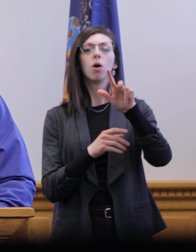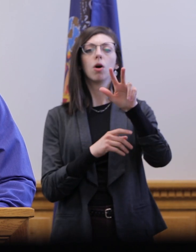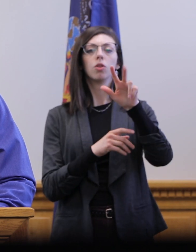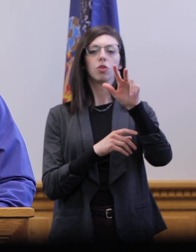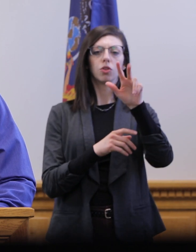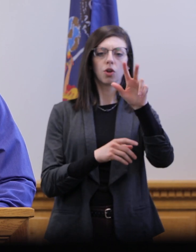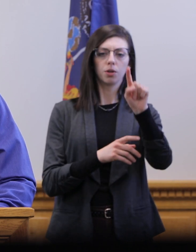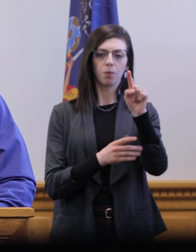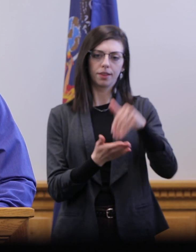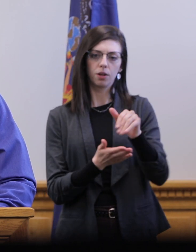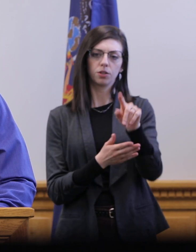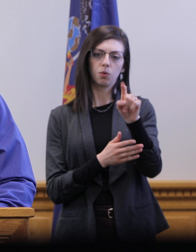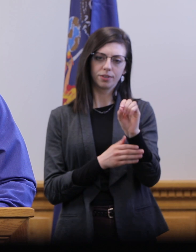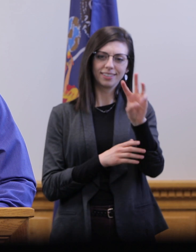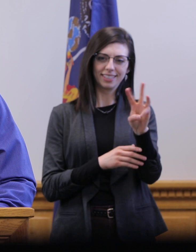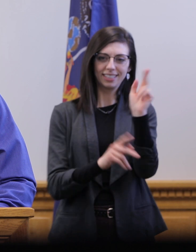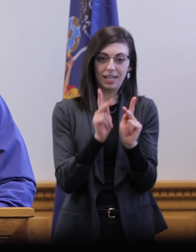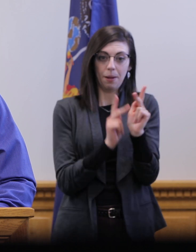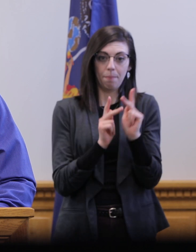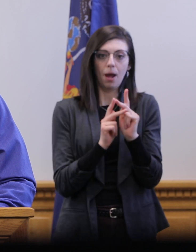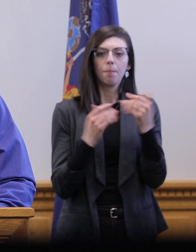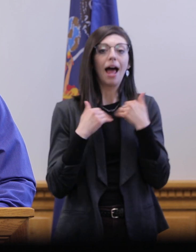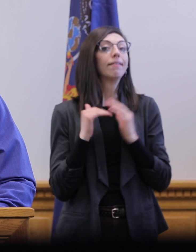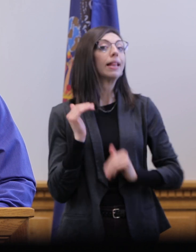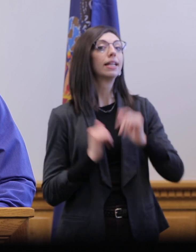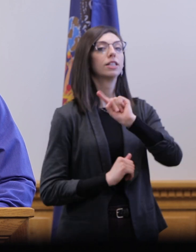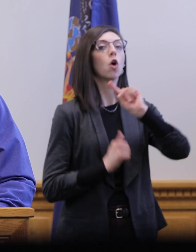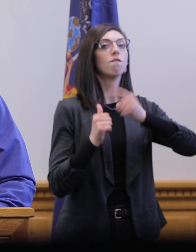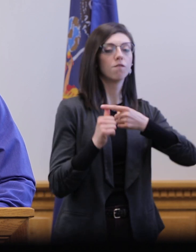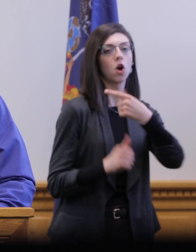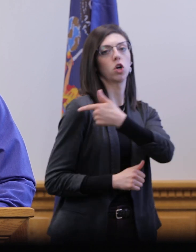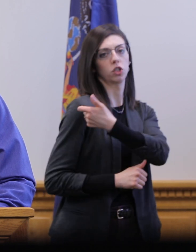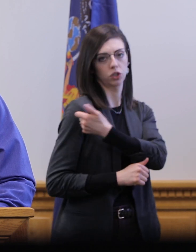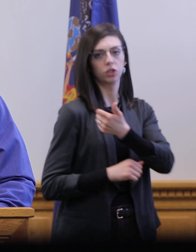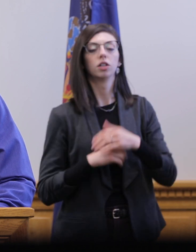31,106 Oswego County residents have received at least one dose of the vaccines.